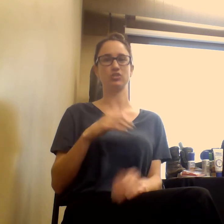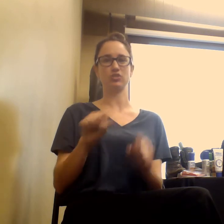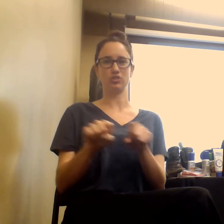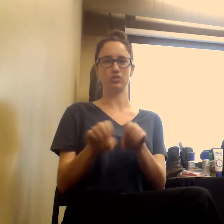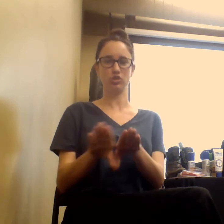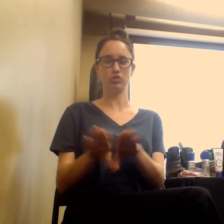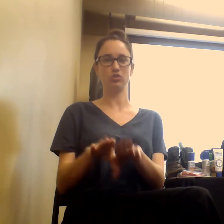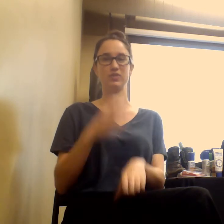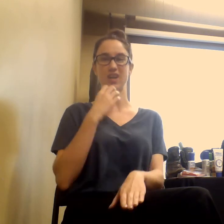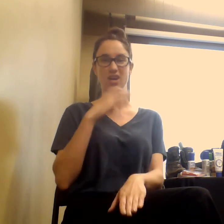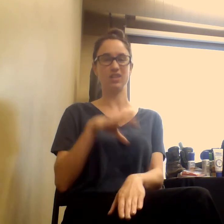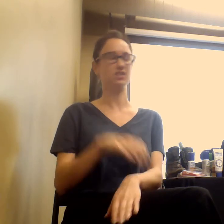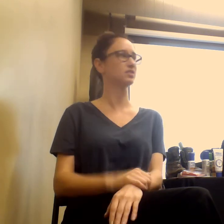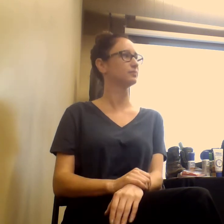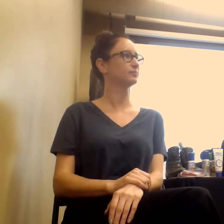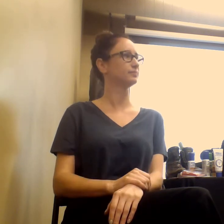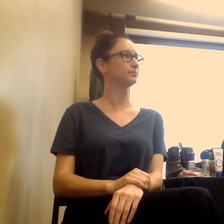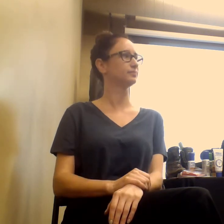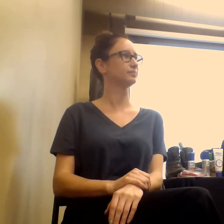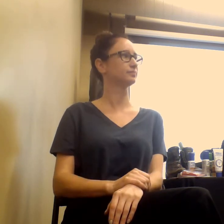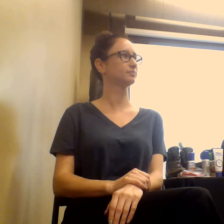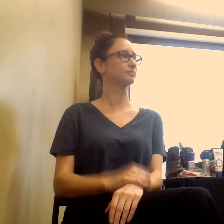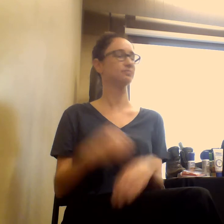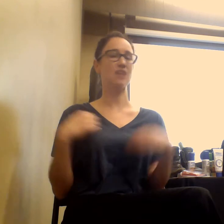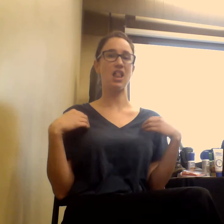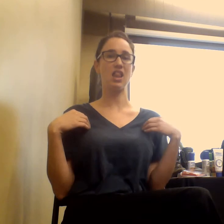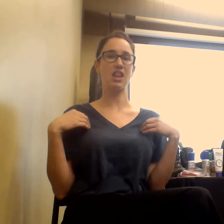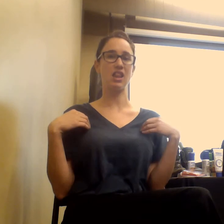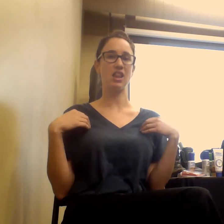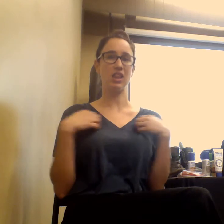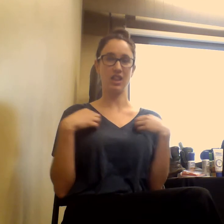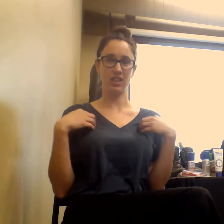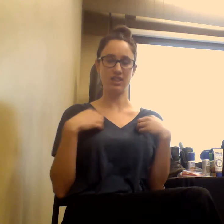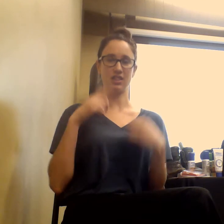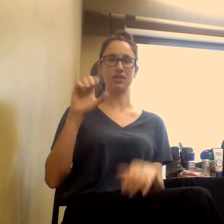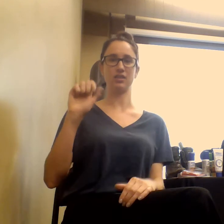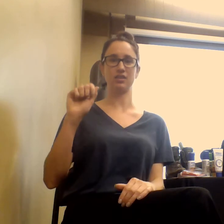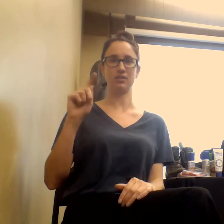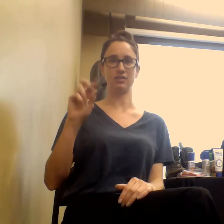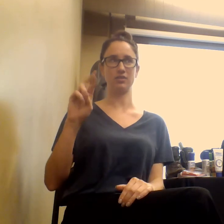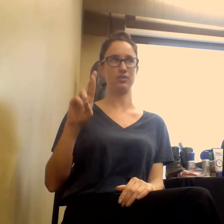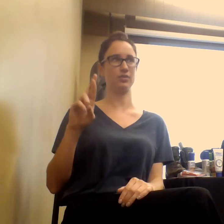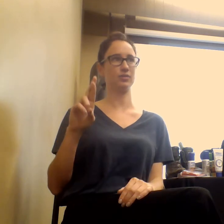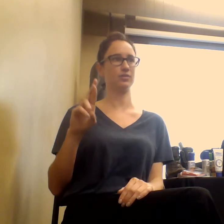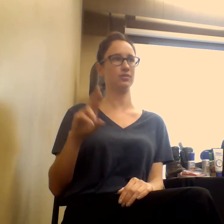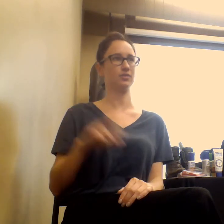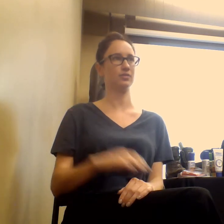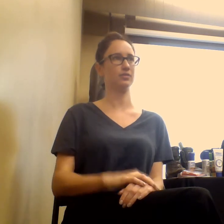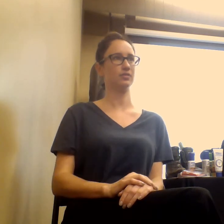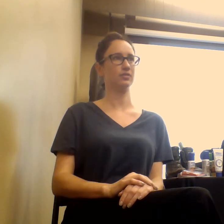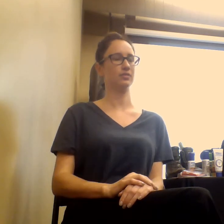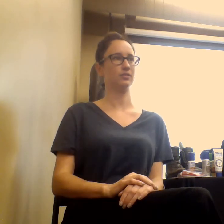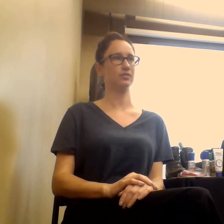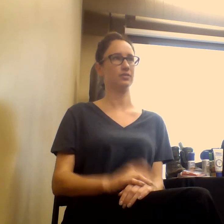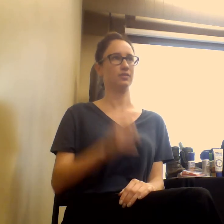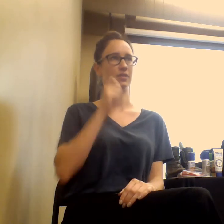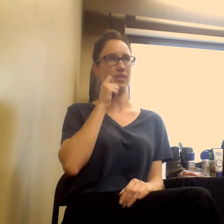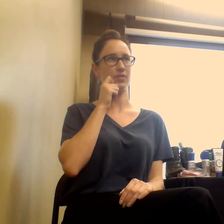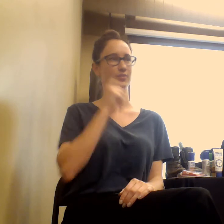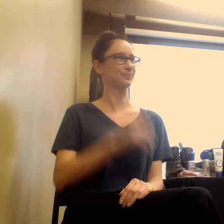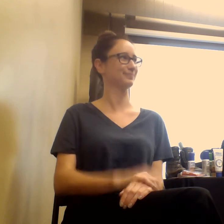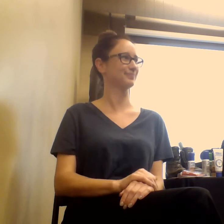is a type of leather. Notice it has metal inlets here. So this boot is going to last a little